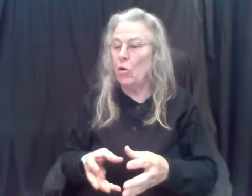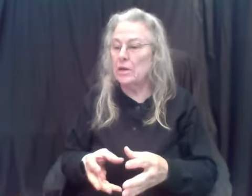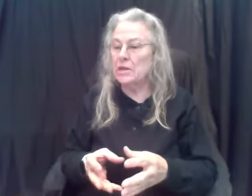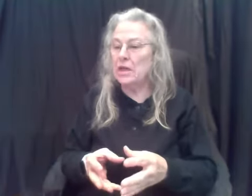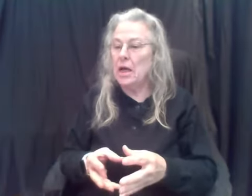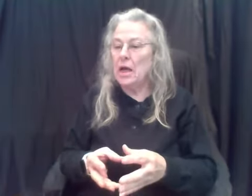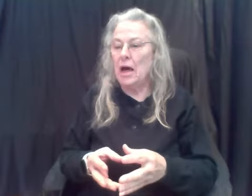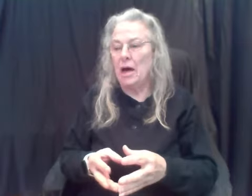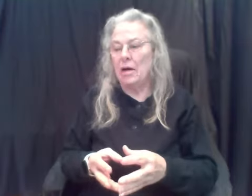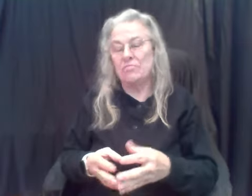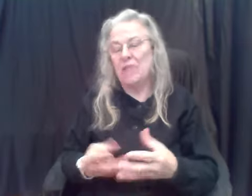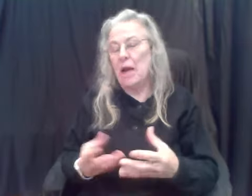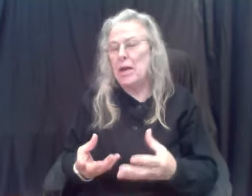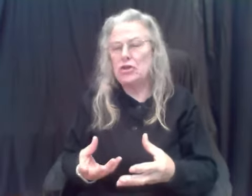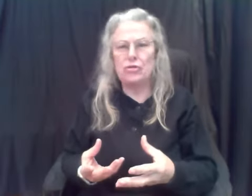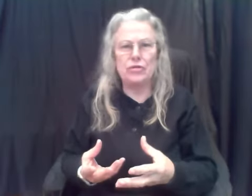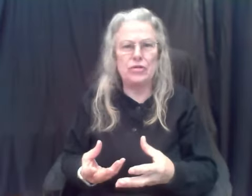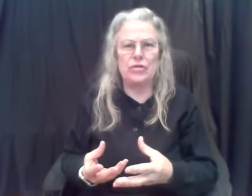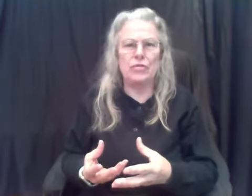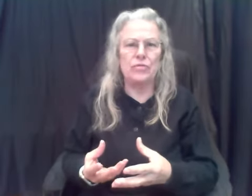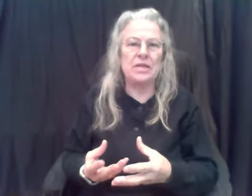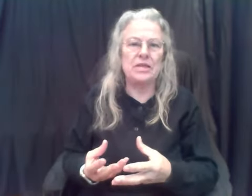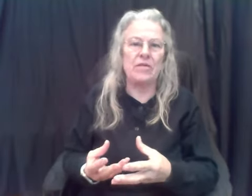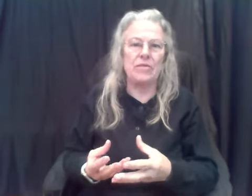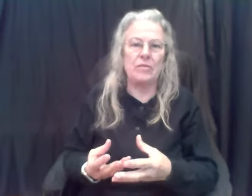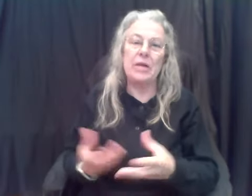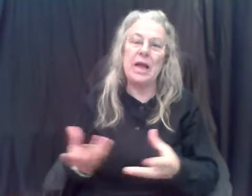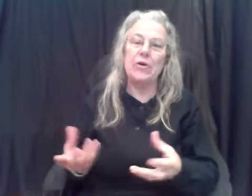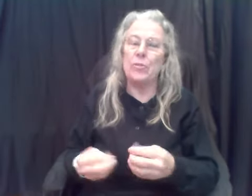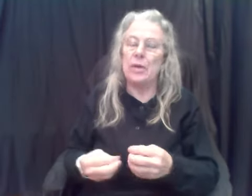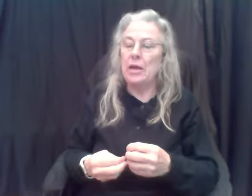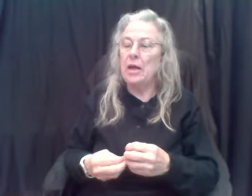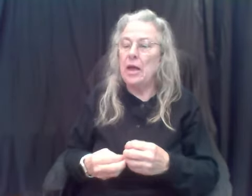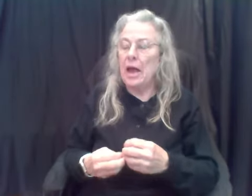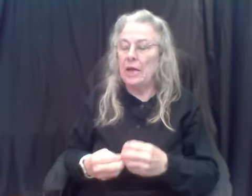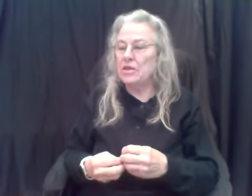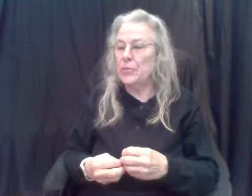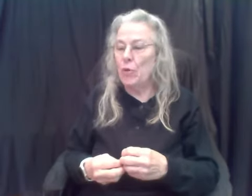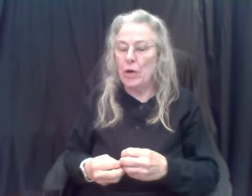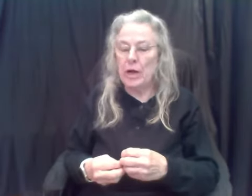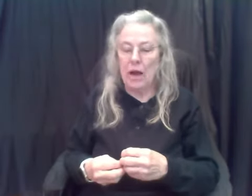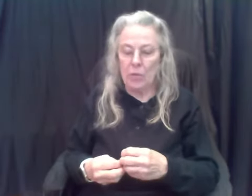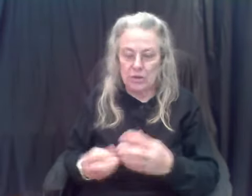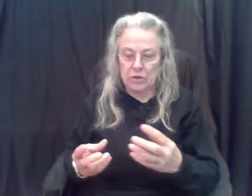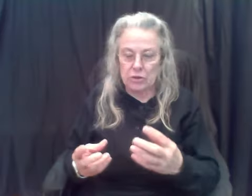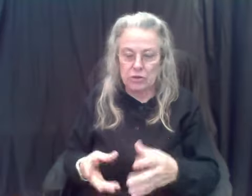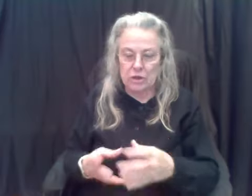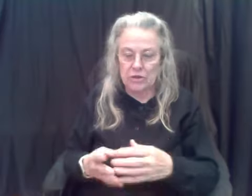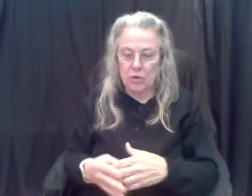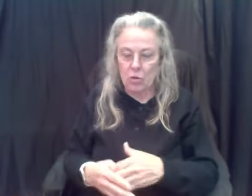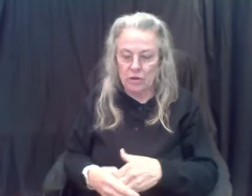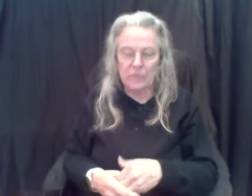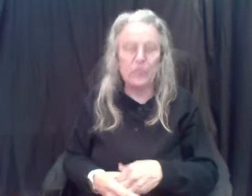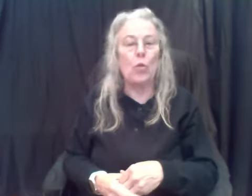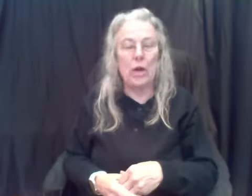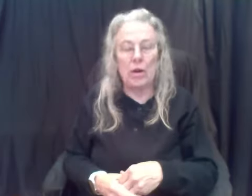I may choose to do the rest of them later but at this point I want to do just the chorus for we are the